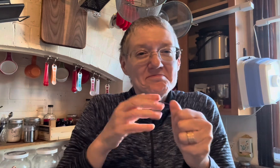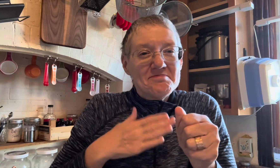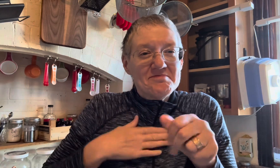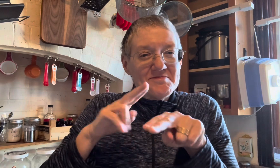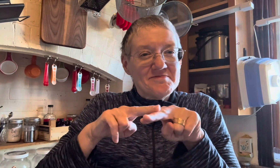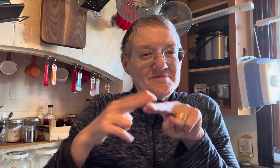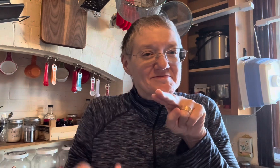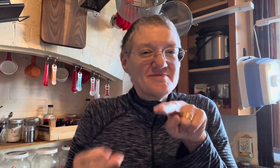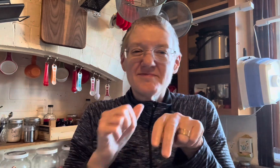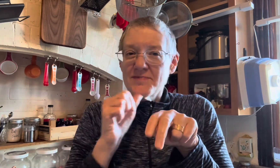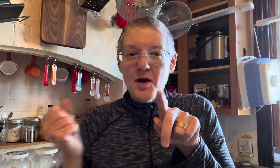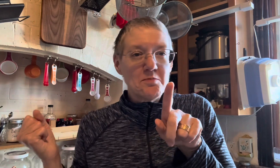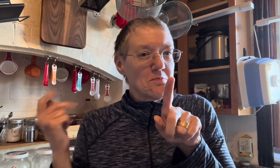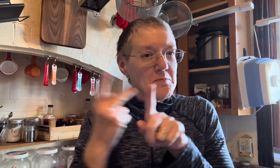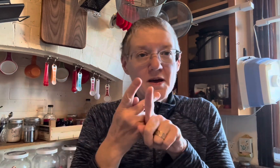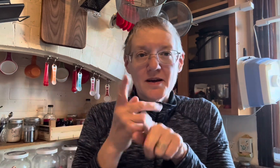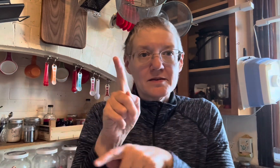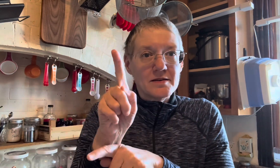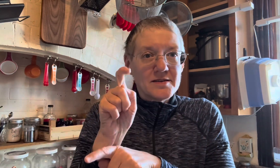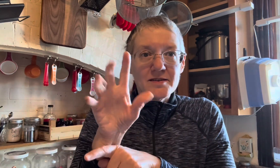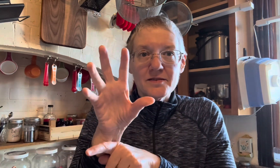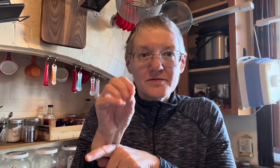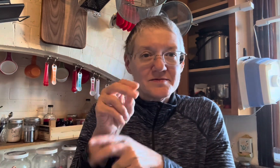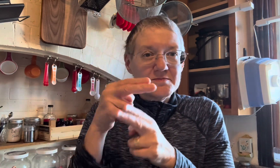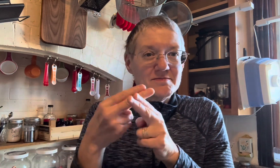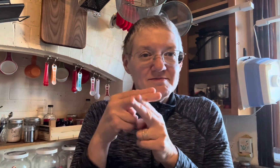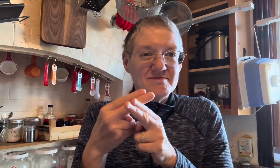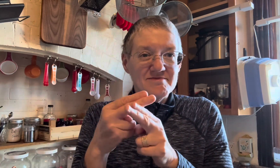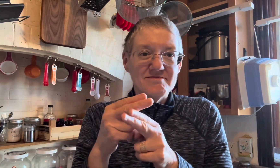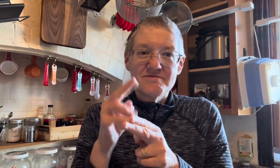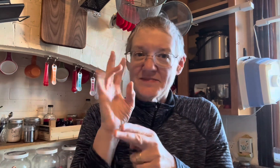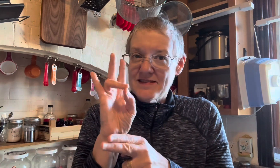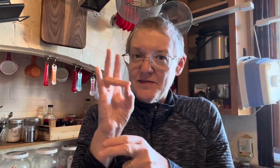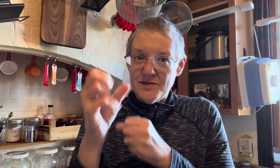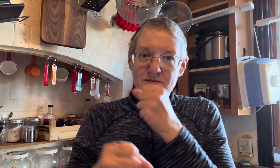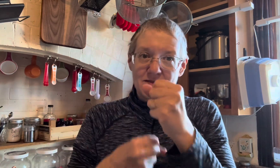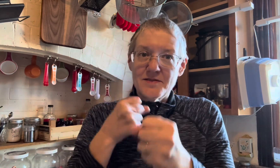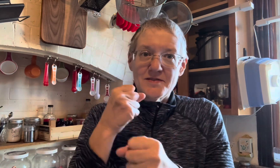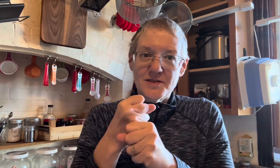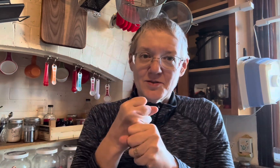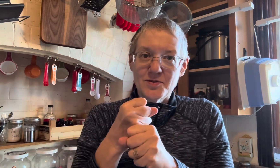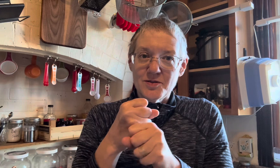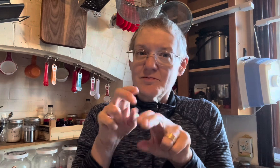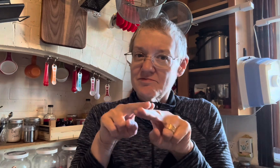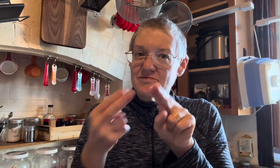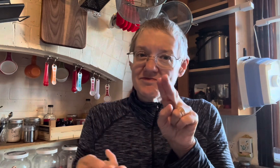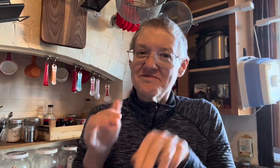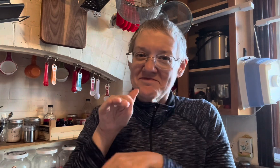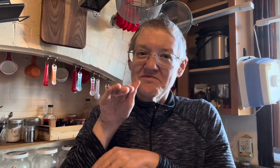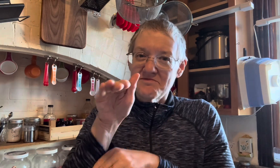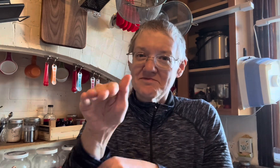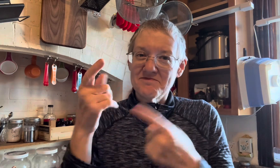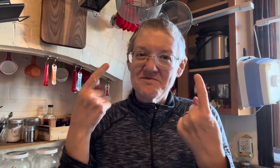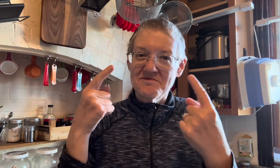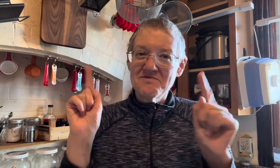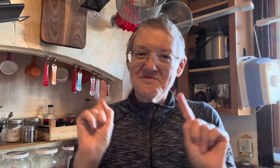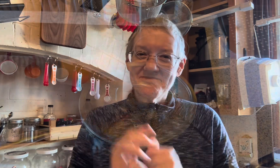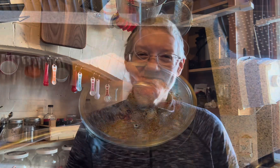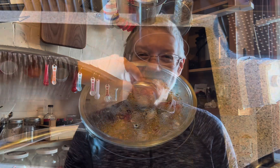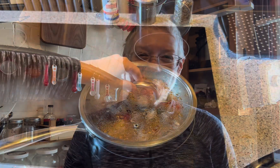It really helps me maintain my weight loss and not gain that 150 pounds back. I've kept the weight off for 7